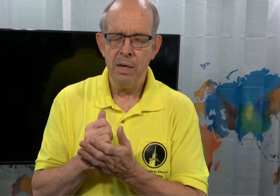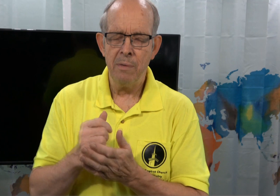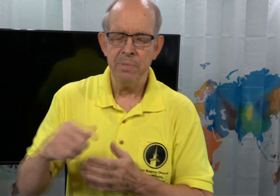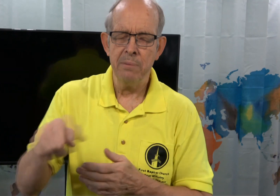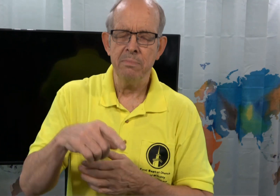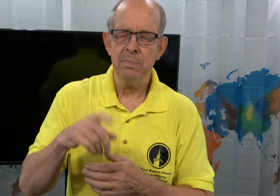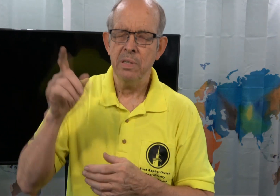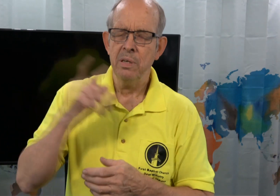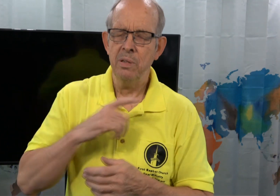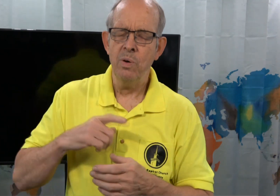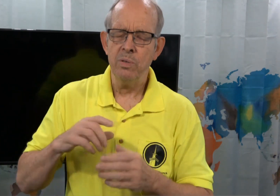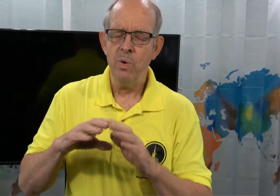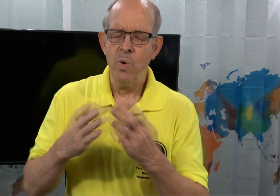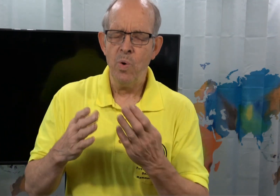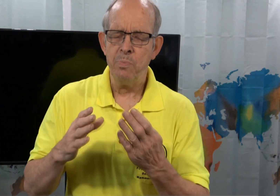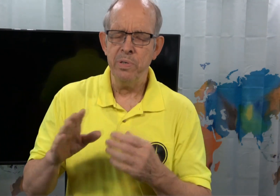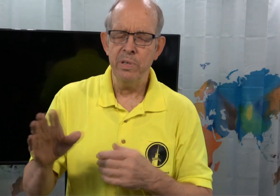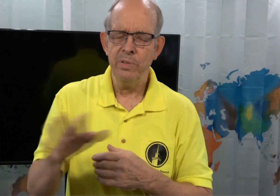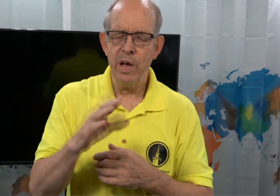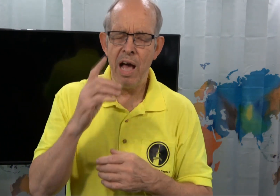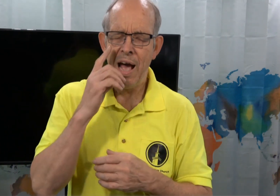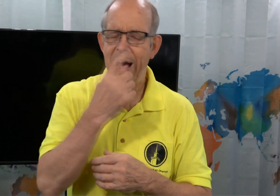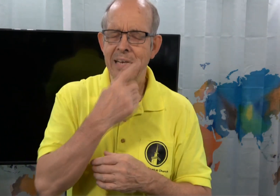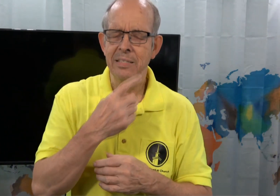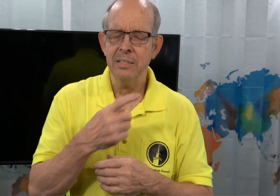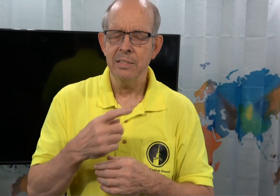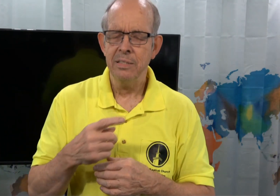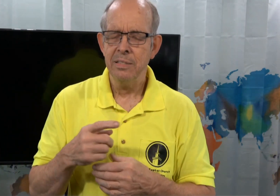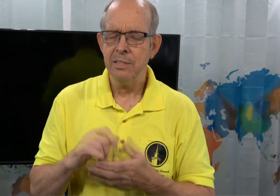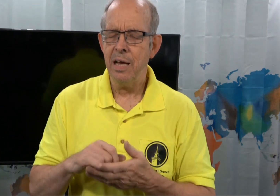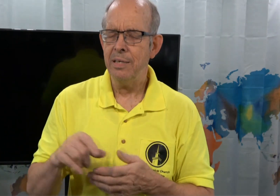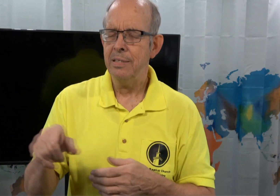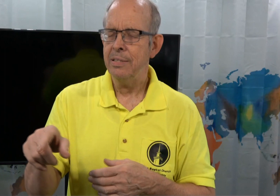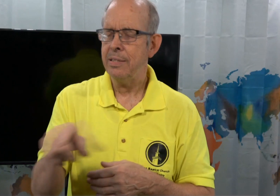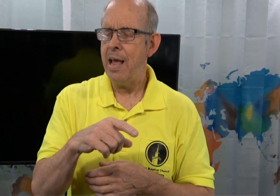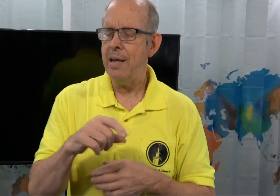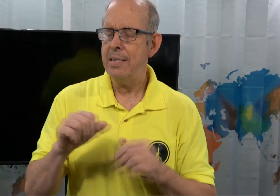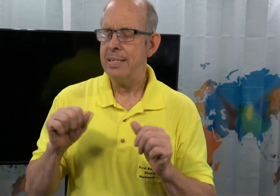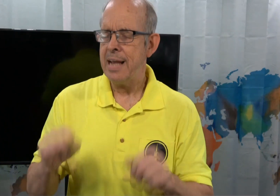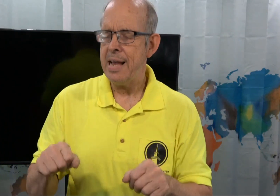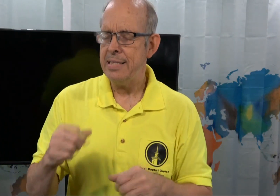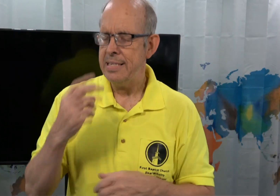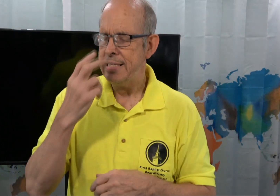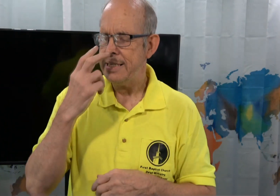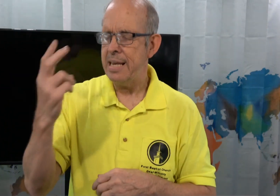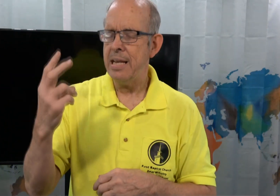help them, Lord, open the eye that they can see.